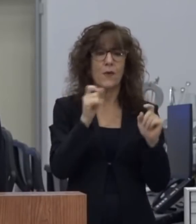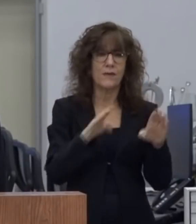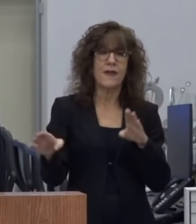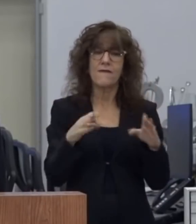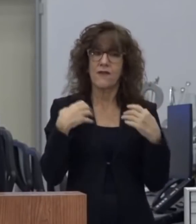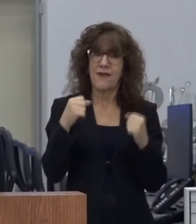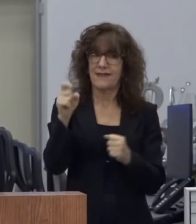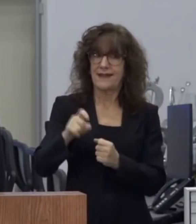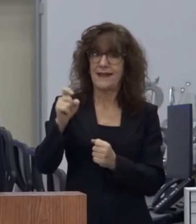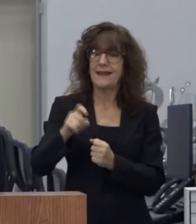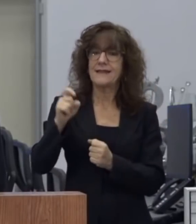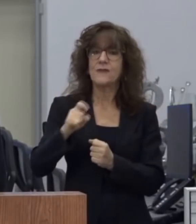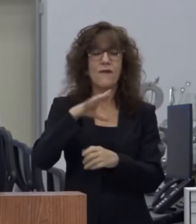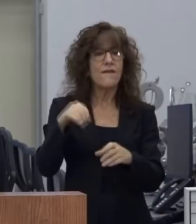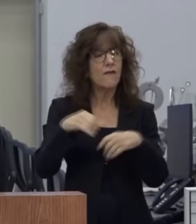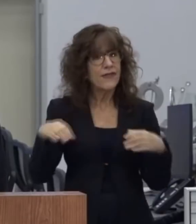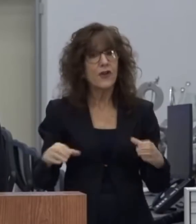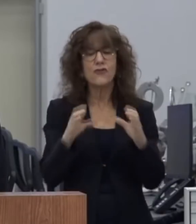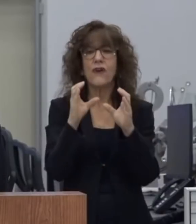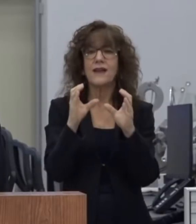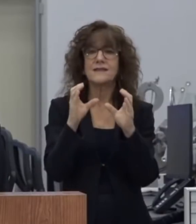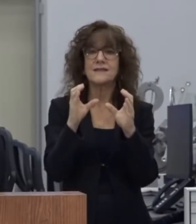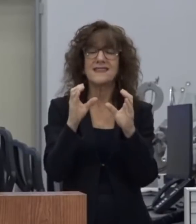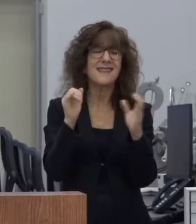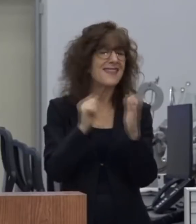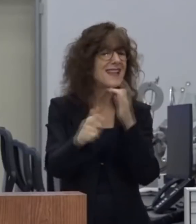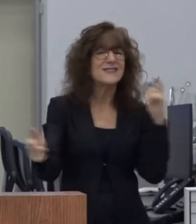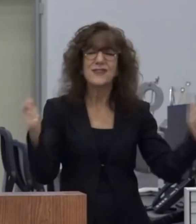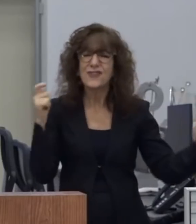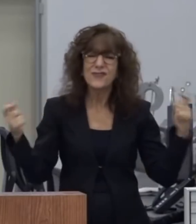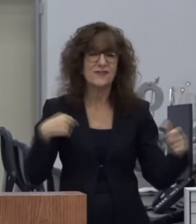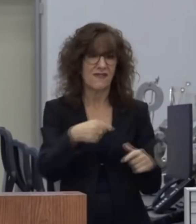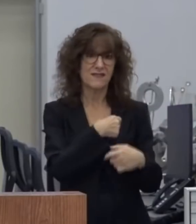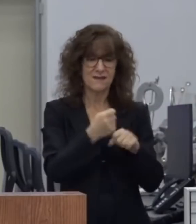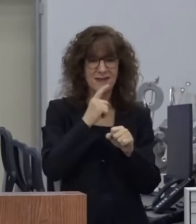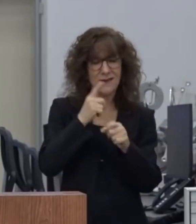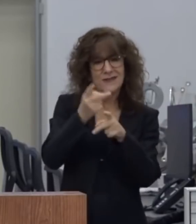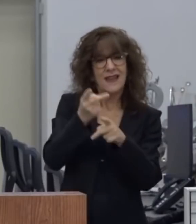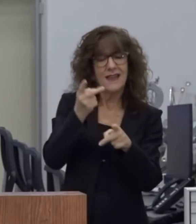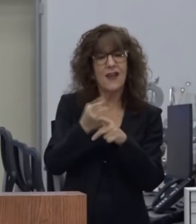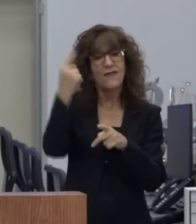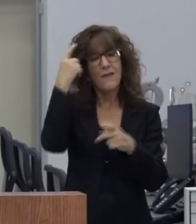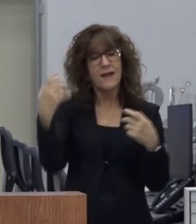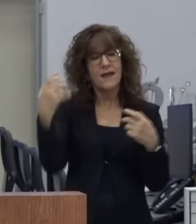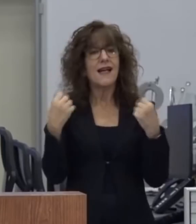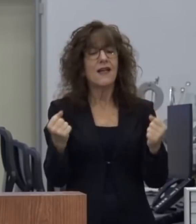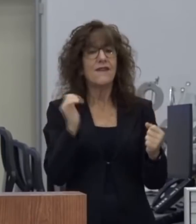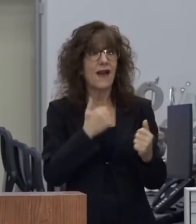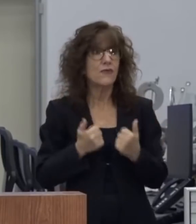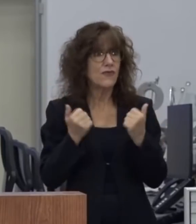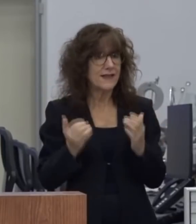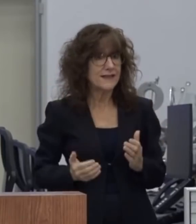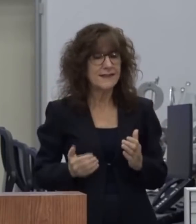health needs who are involved in the crisis system. This is huge for us to make sure that we're caring for the mental health of our residents.